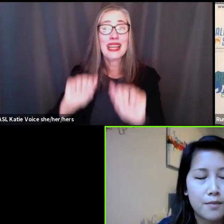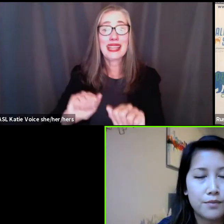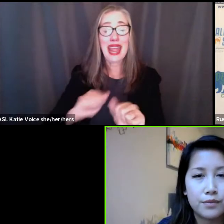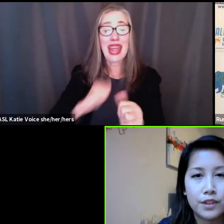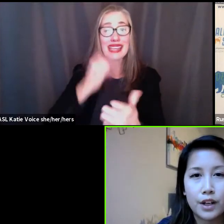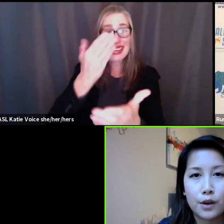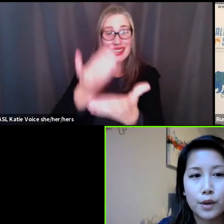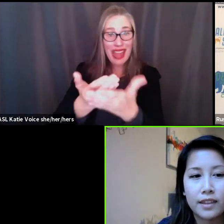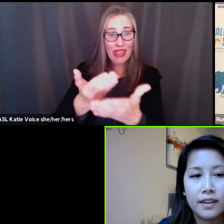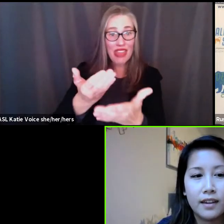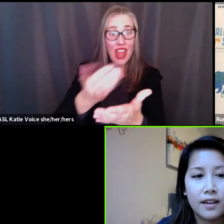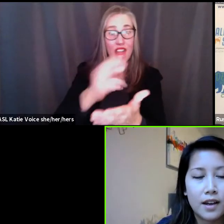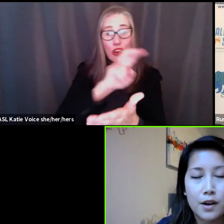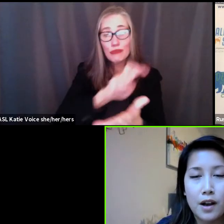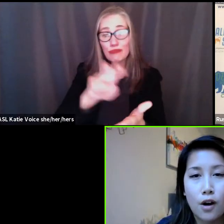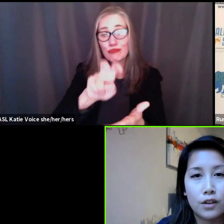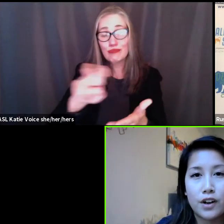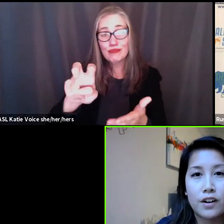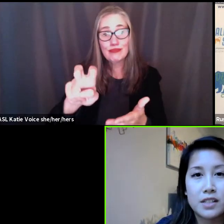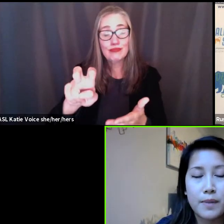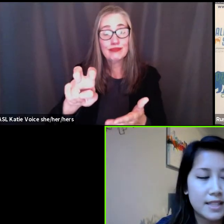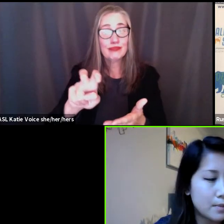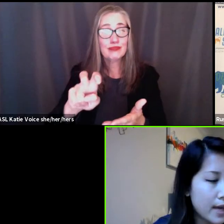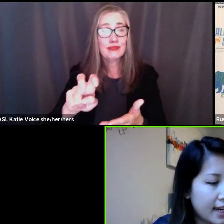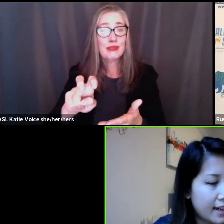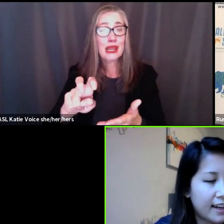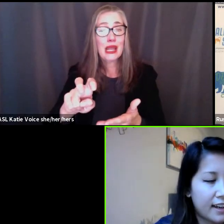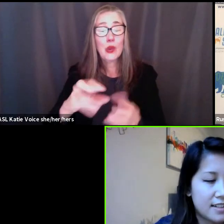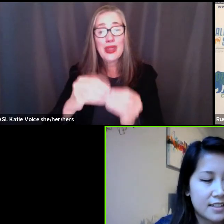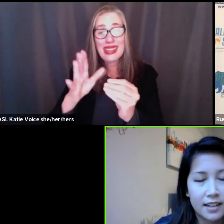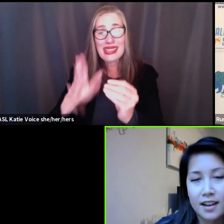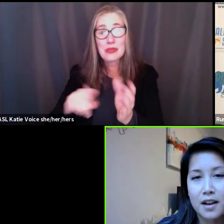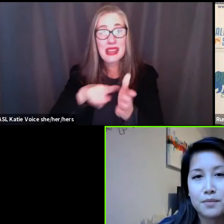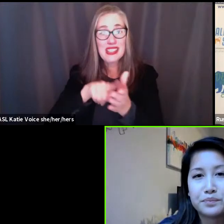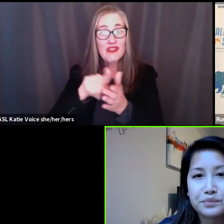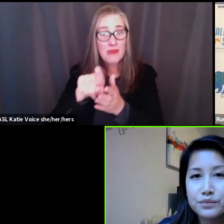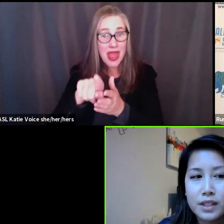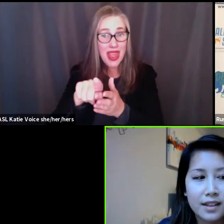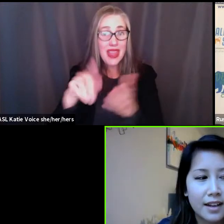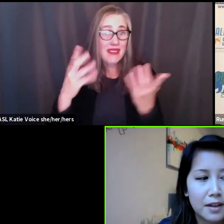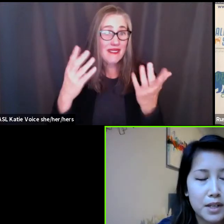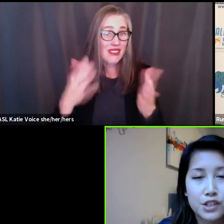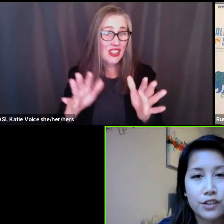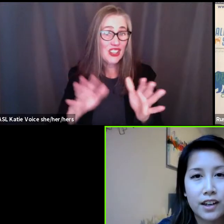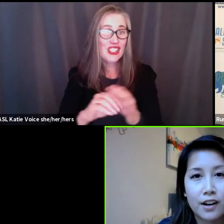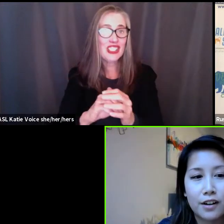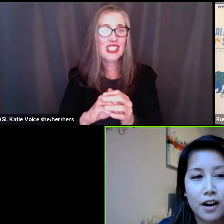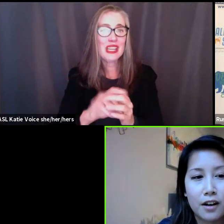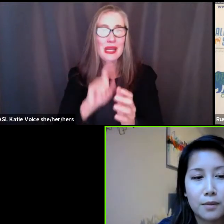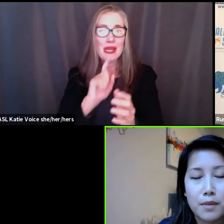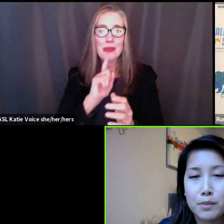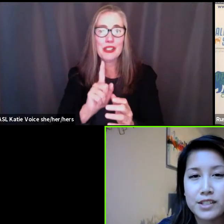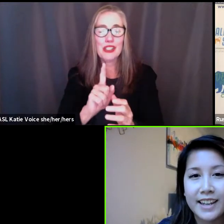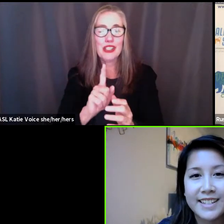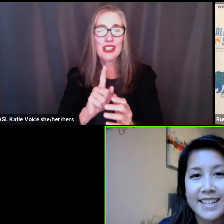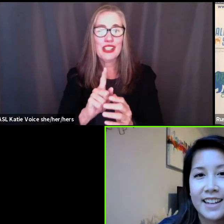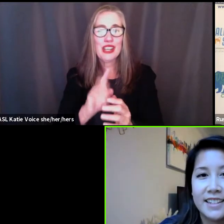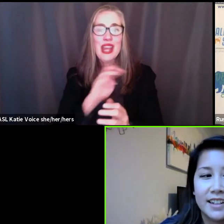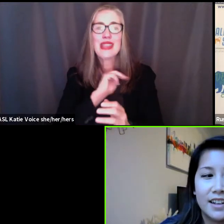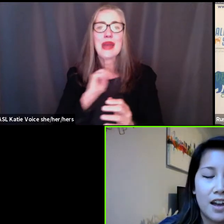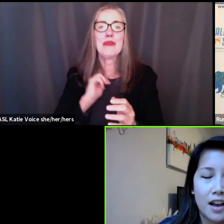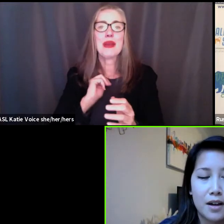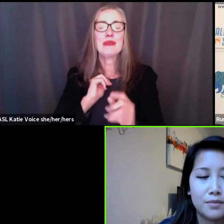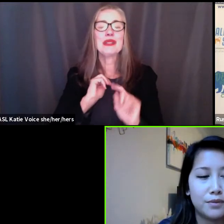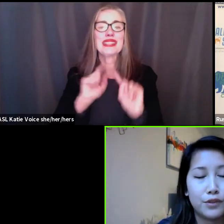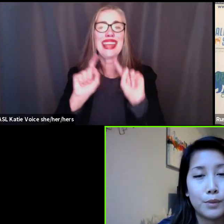there, with all of our expenses paid, and make sure that our members can